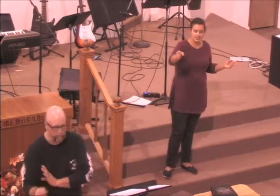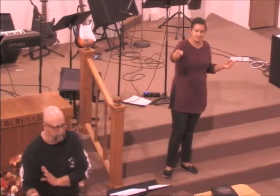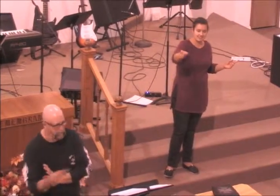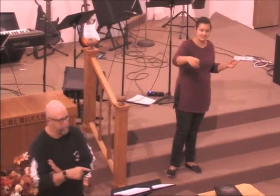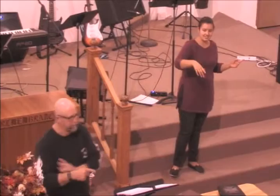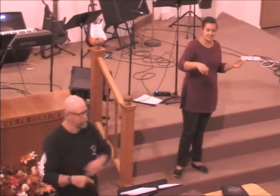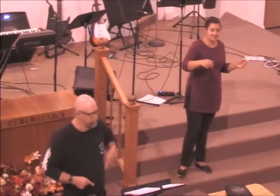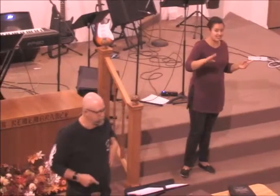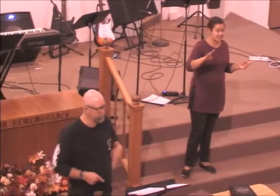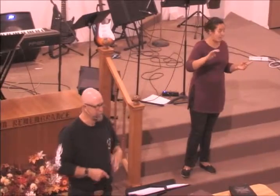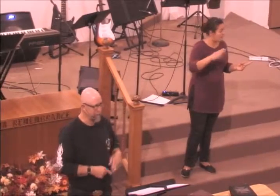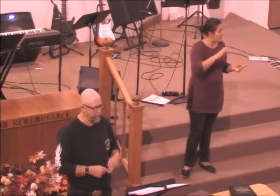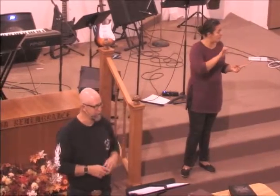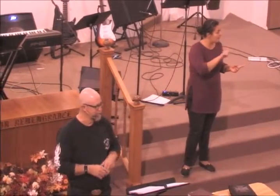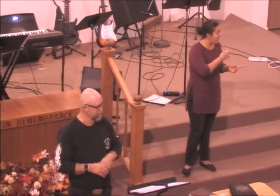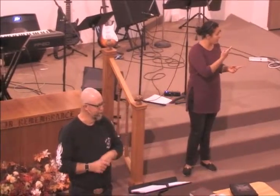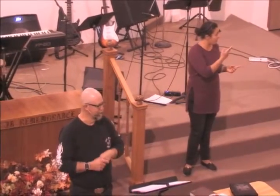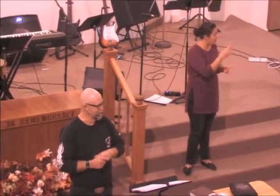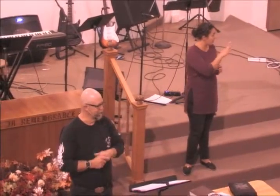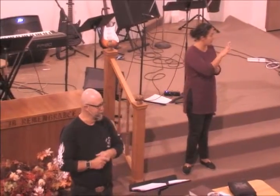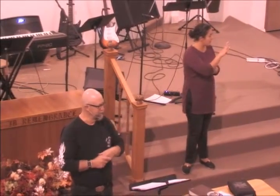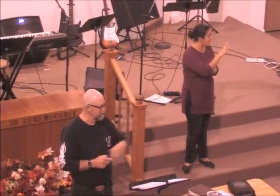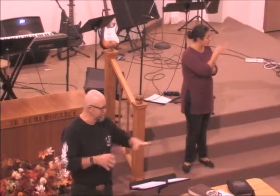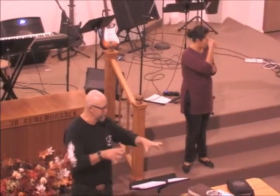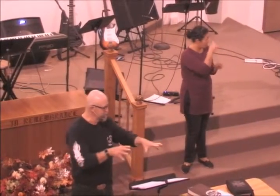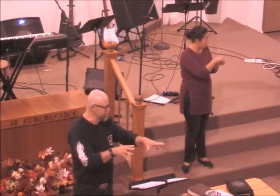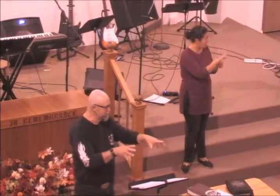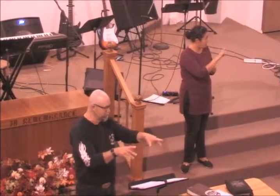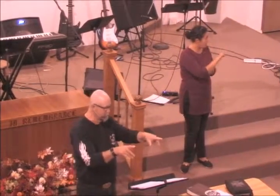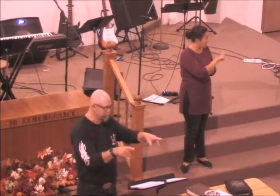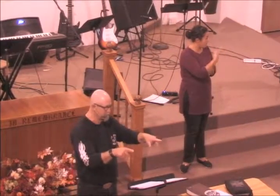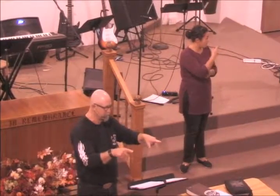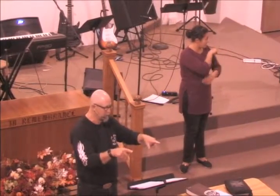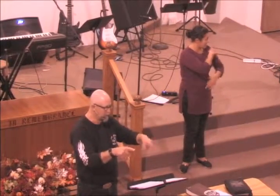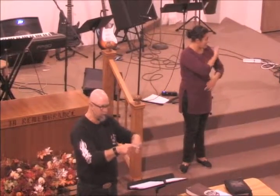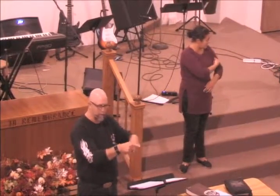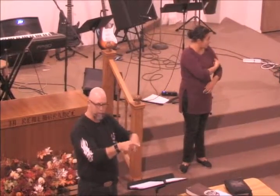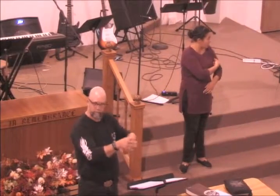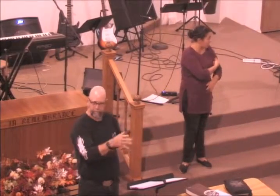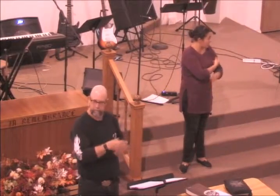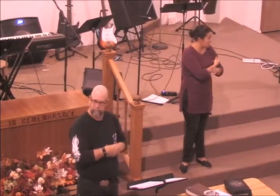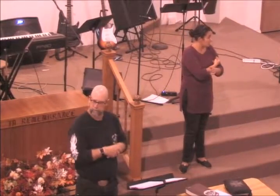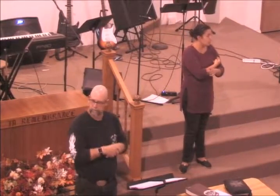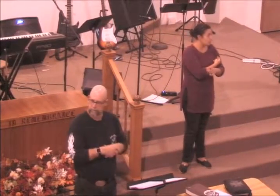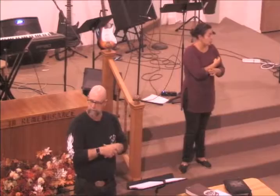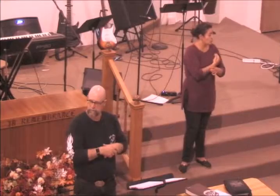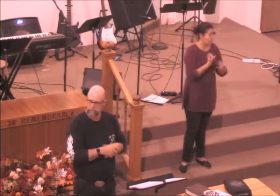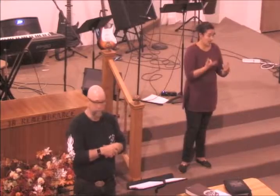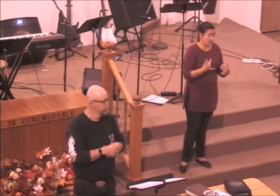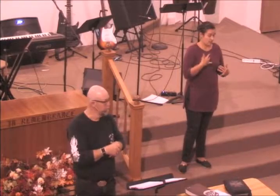well, health is good. You know what I mean? Somebody else said something. Love.